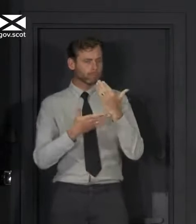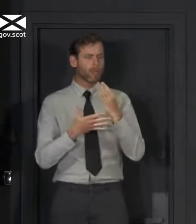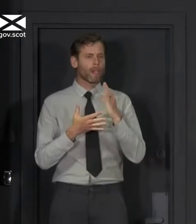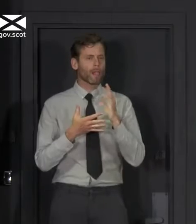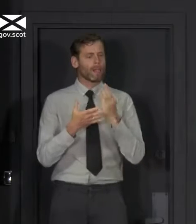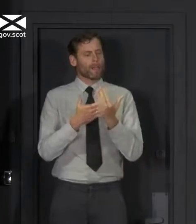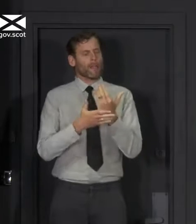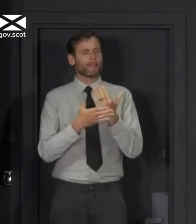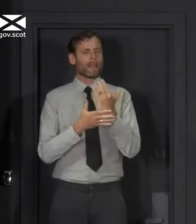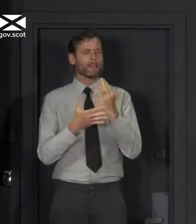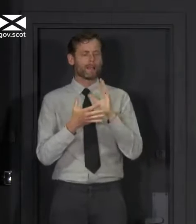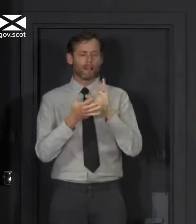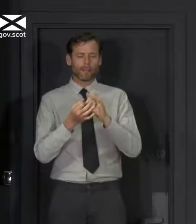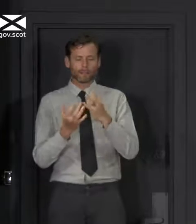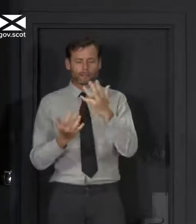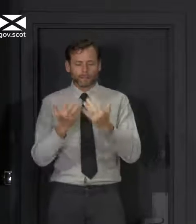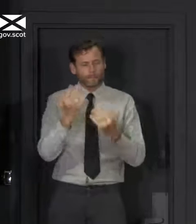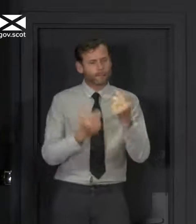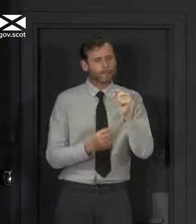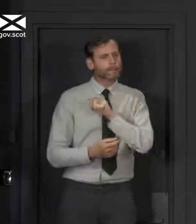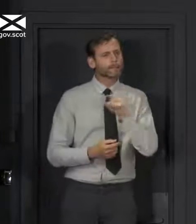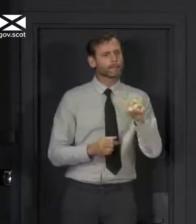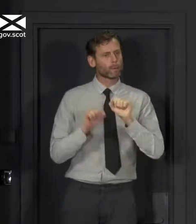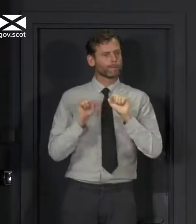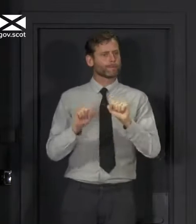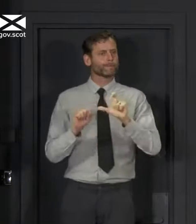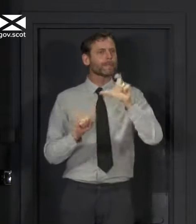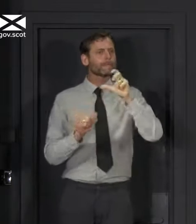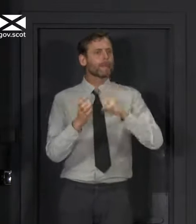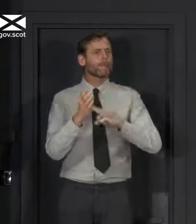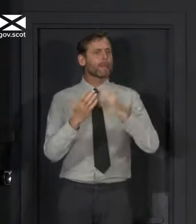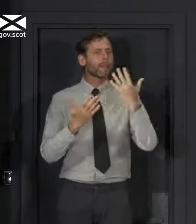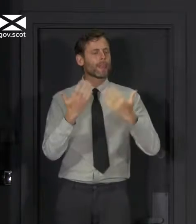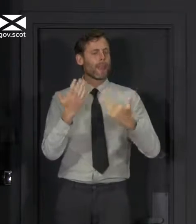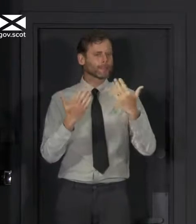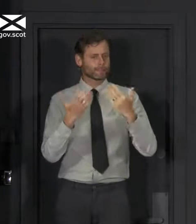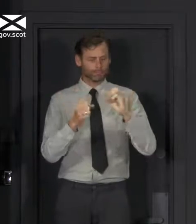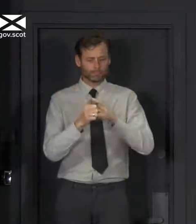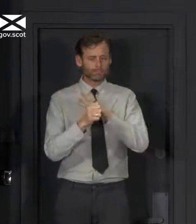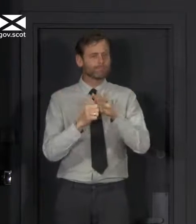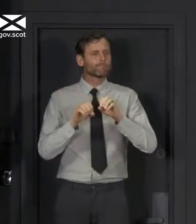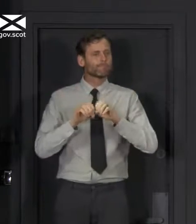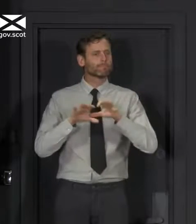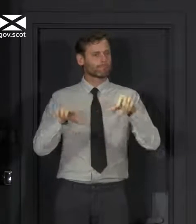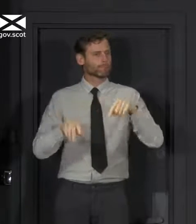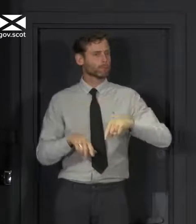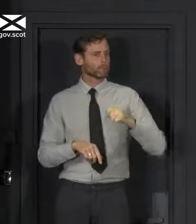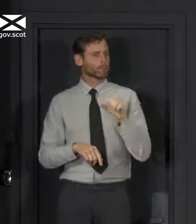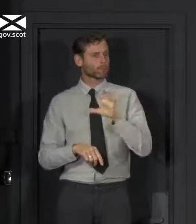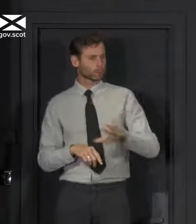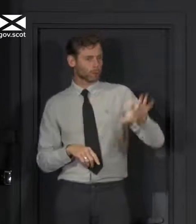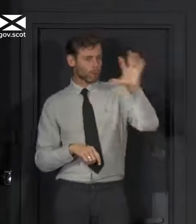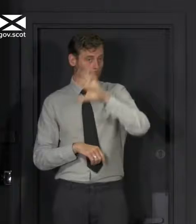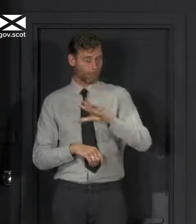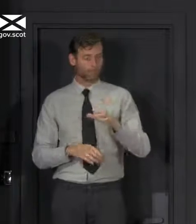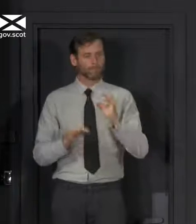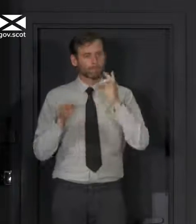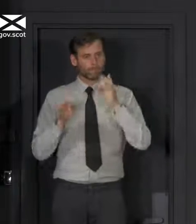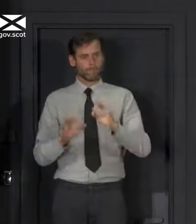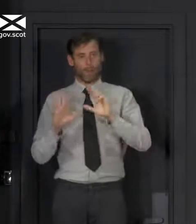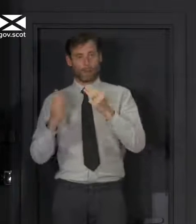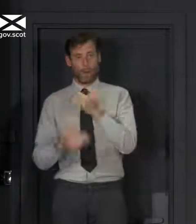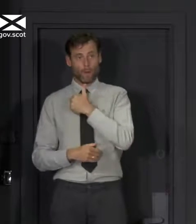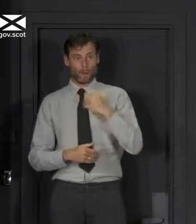key statistics in relation to COVID-19 in Scotland. As at 9 o'clock this morning, there have been